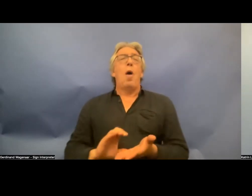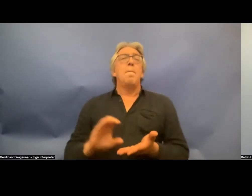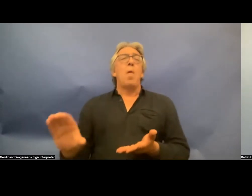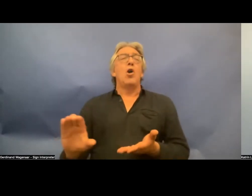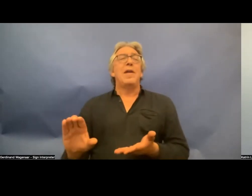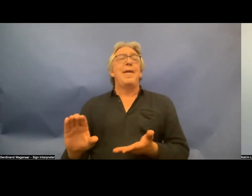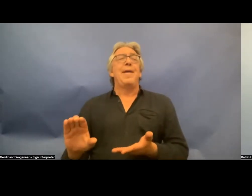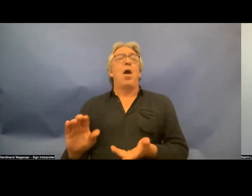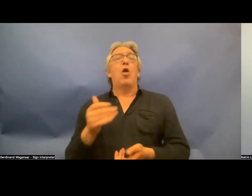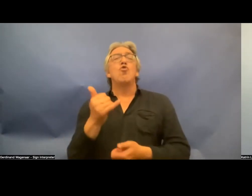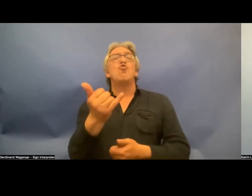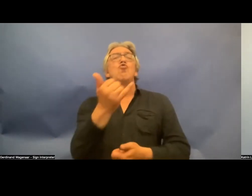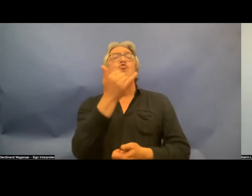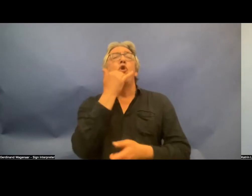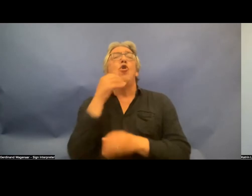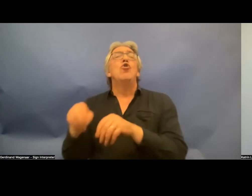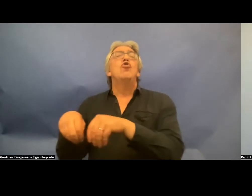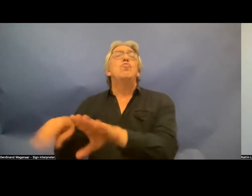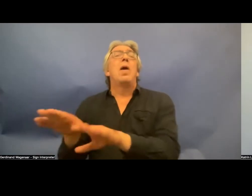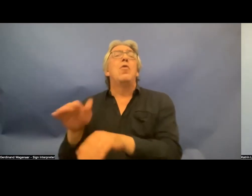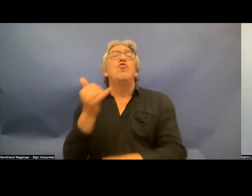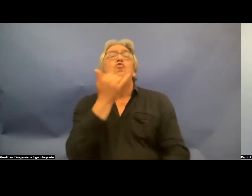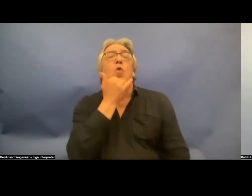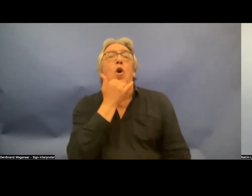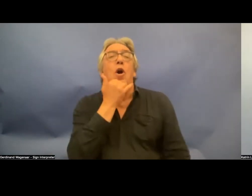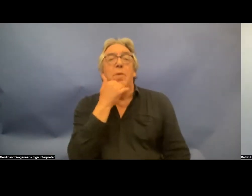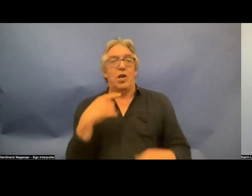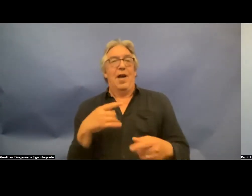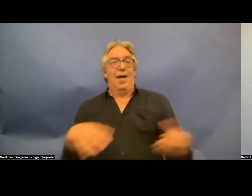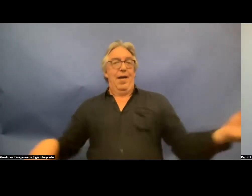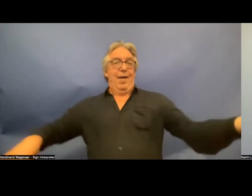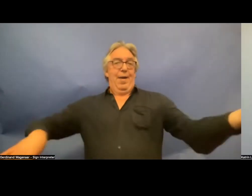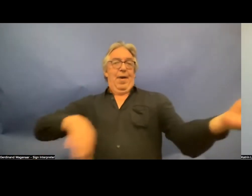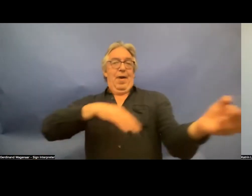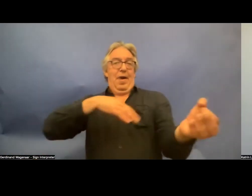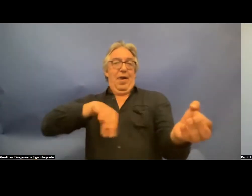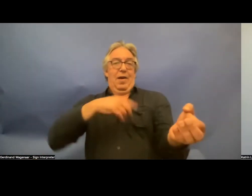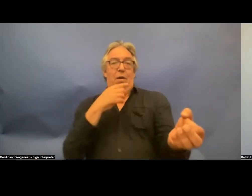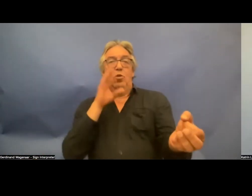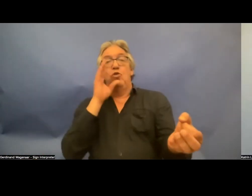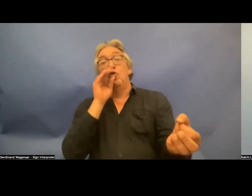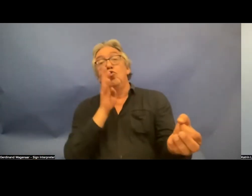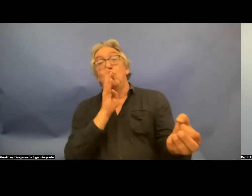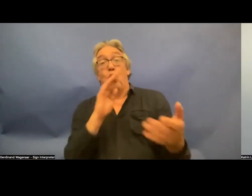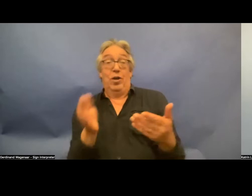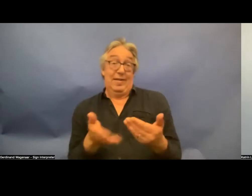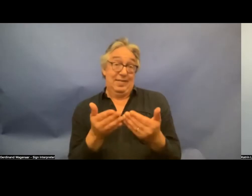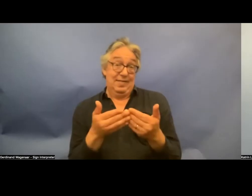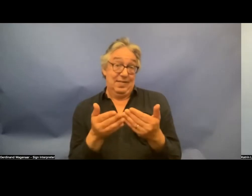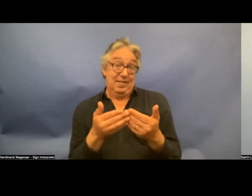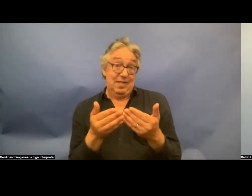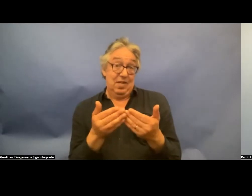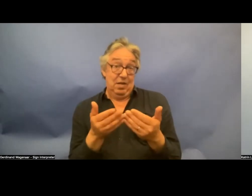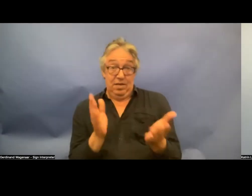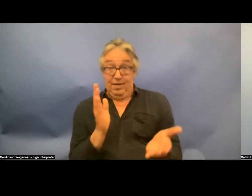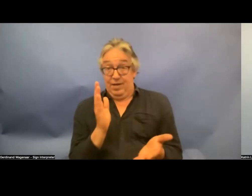is sometimes more difficult than just saying. And we do have structured